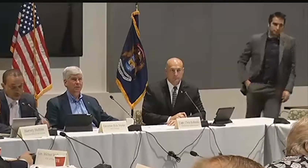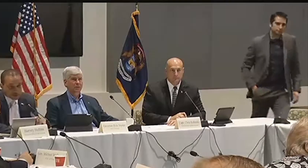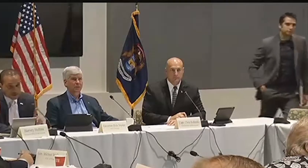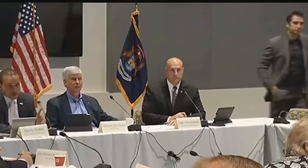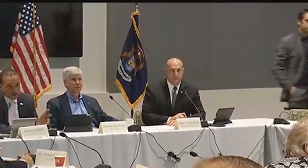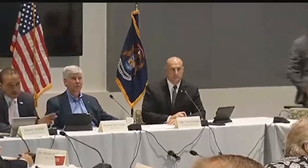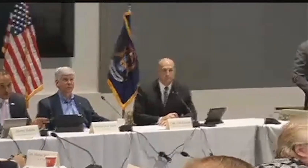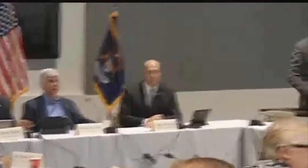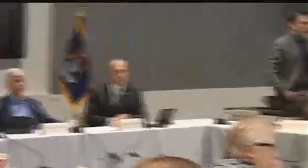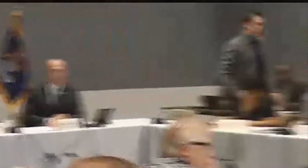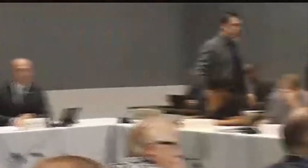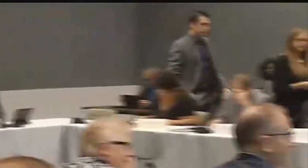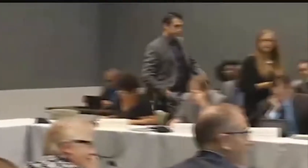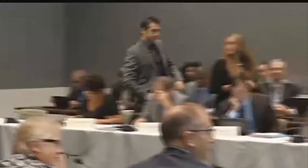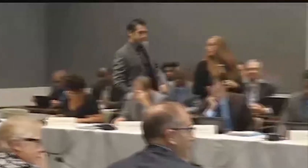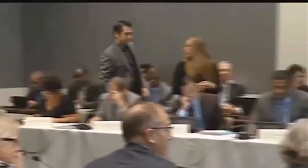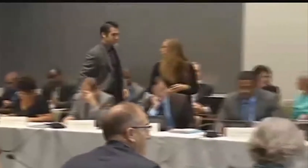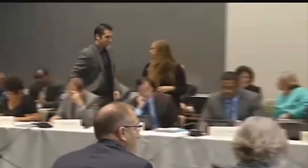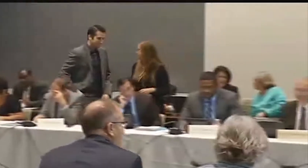Always great to work with an alum. So,